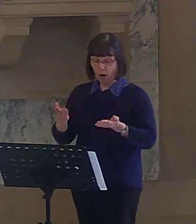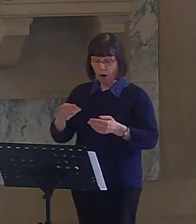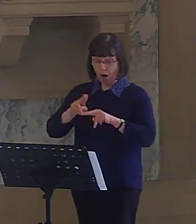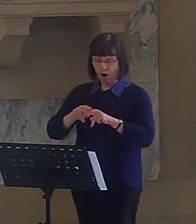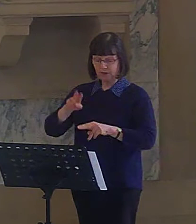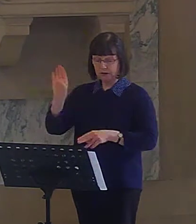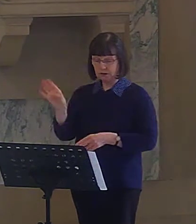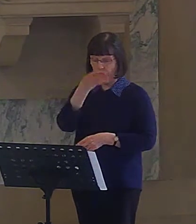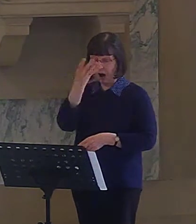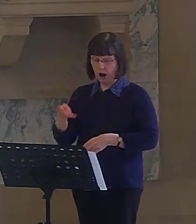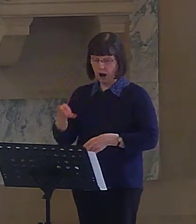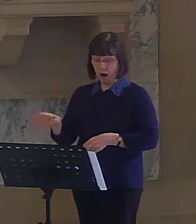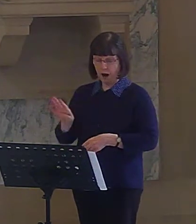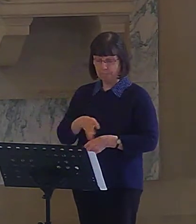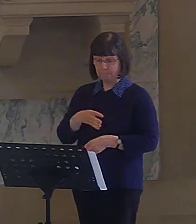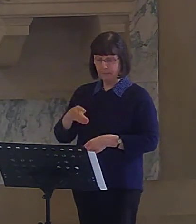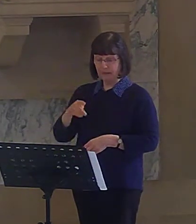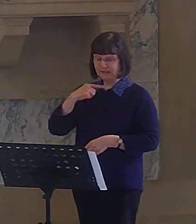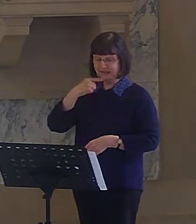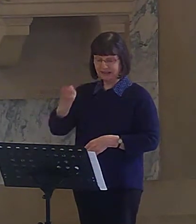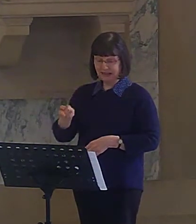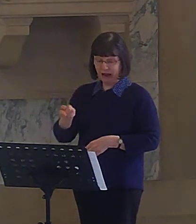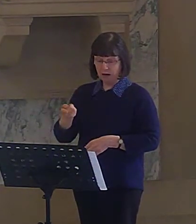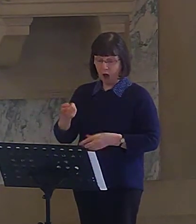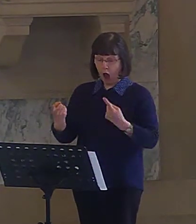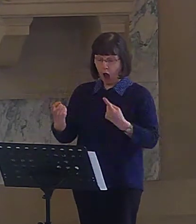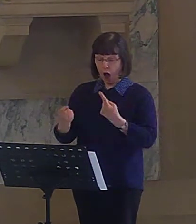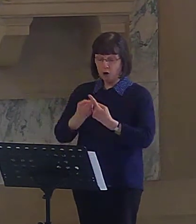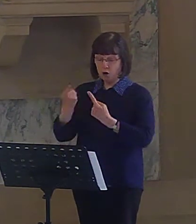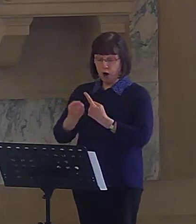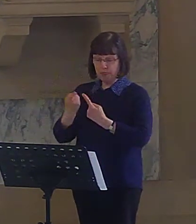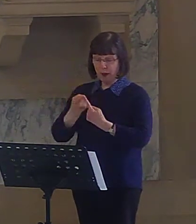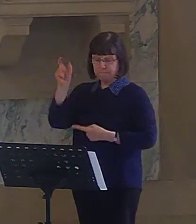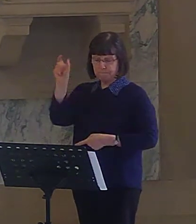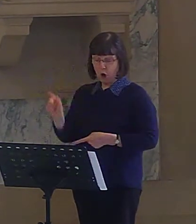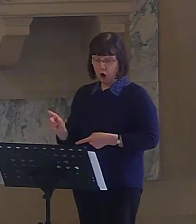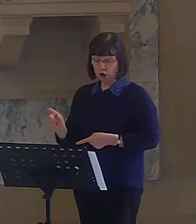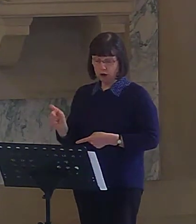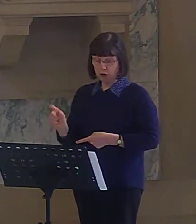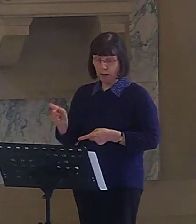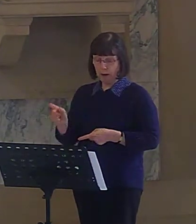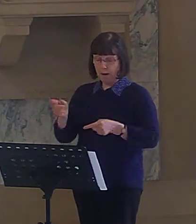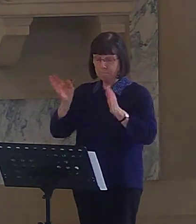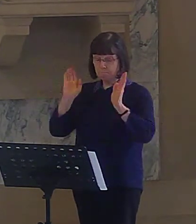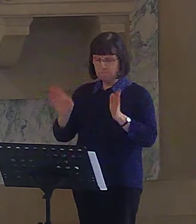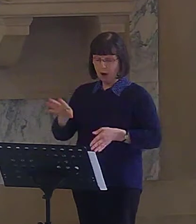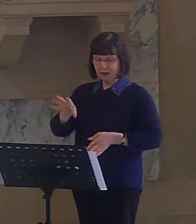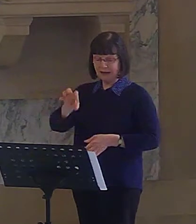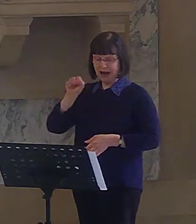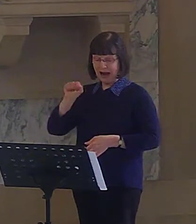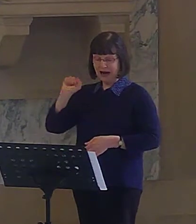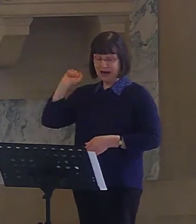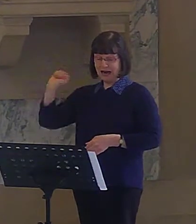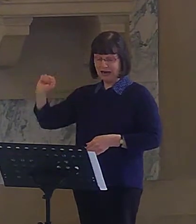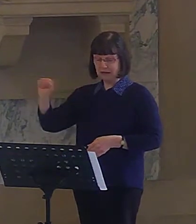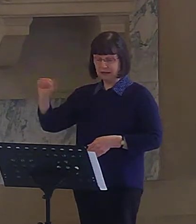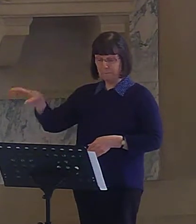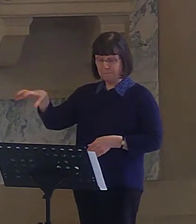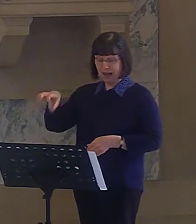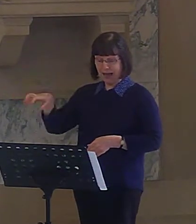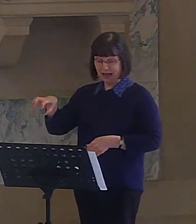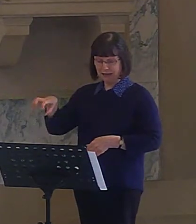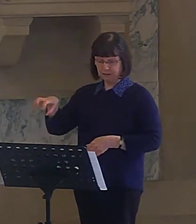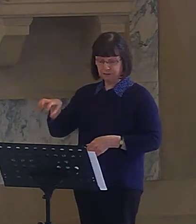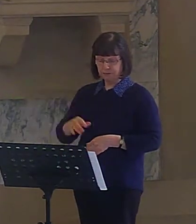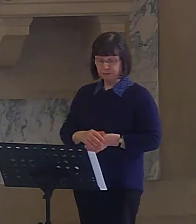In the book of Psalms it says, another person must take his place.